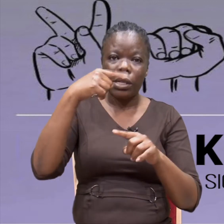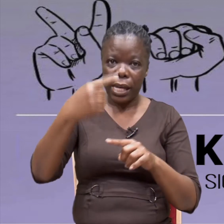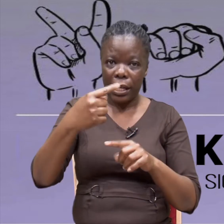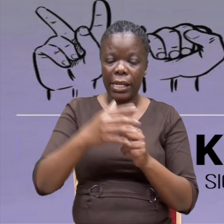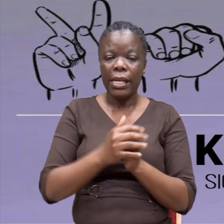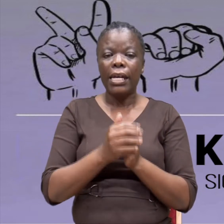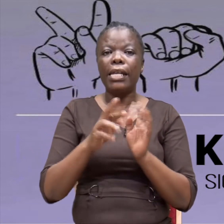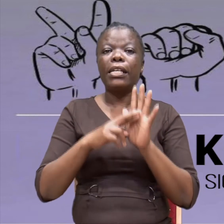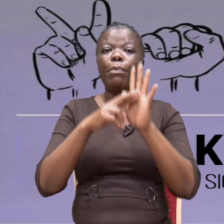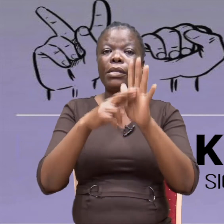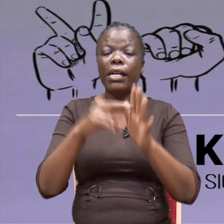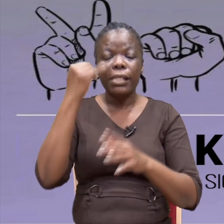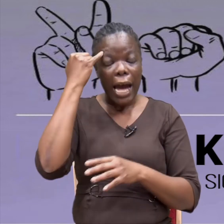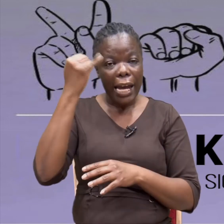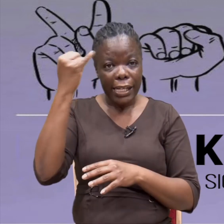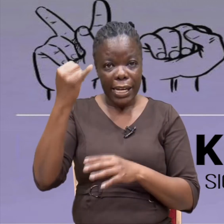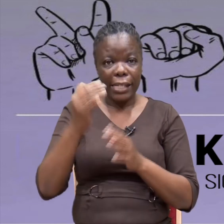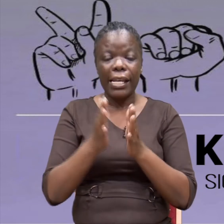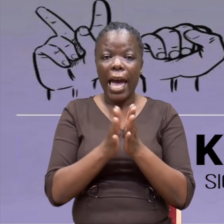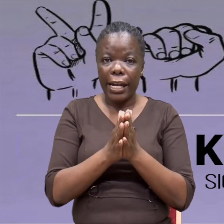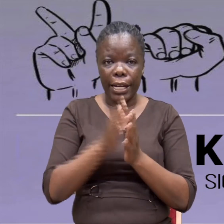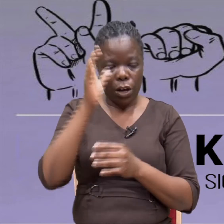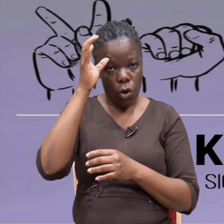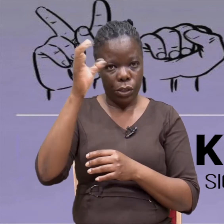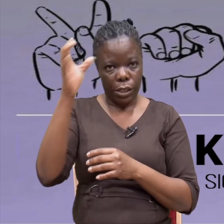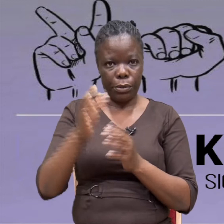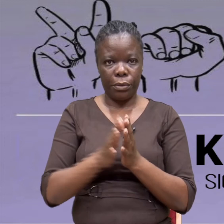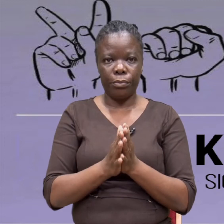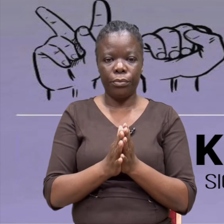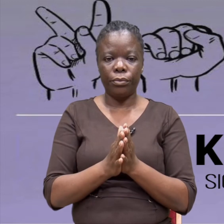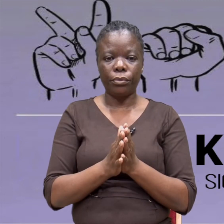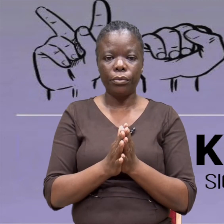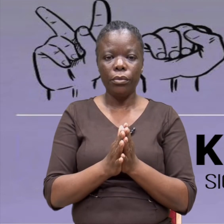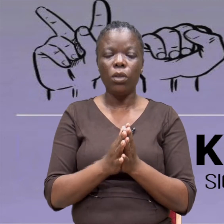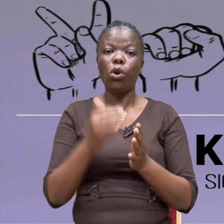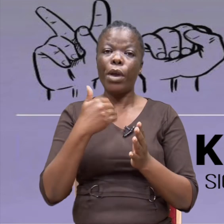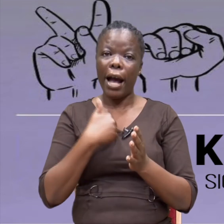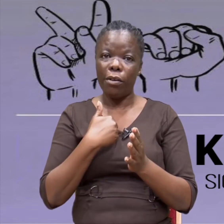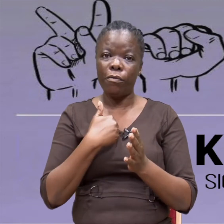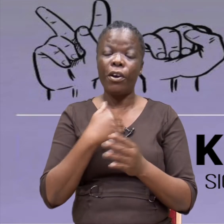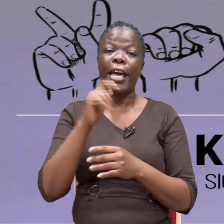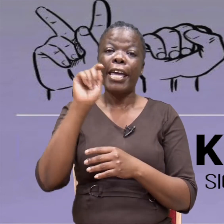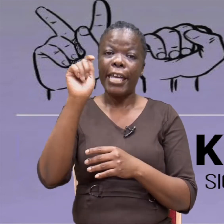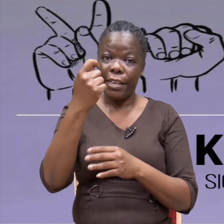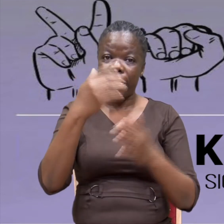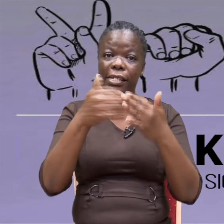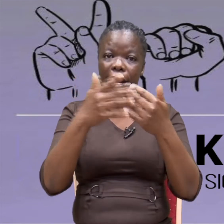said it represents ideas and concept. So we have Kenyan Sign